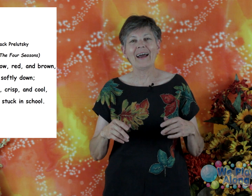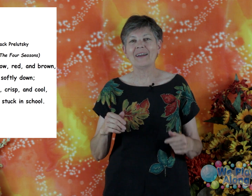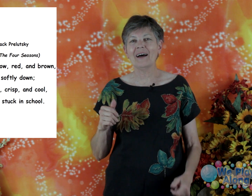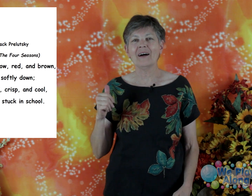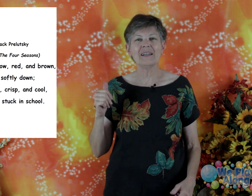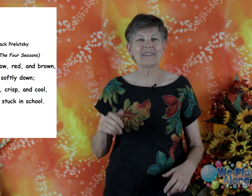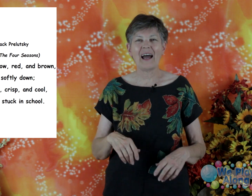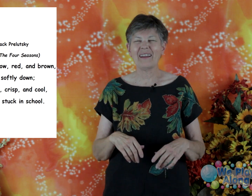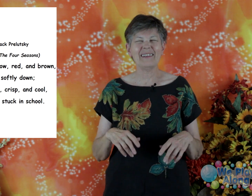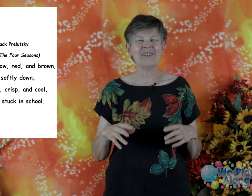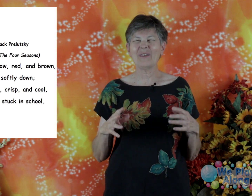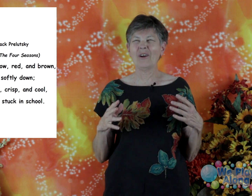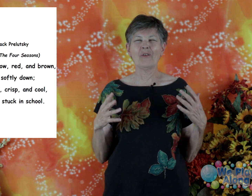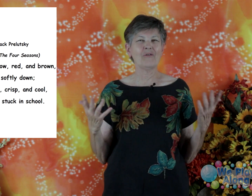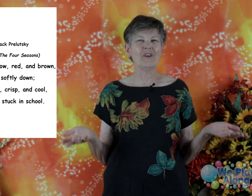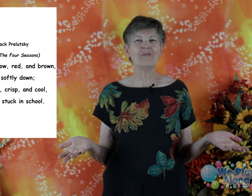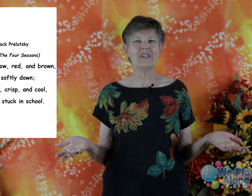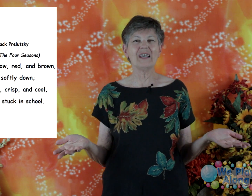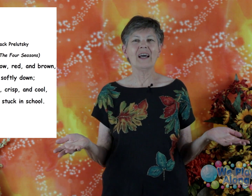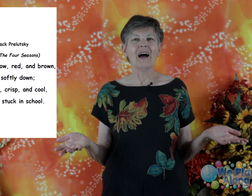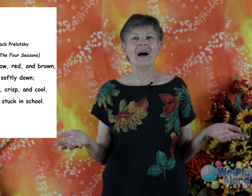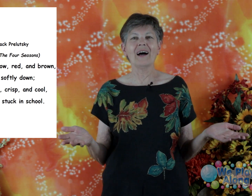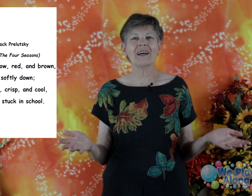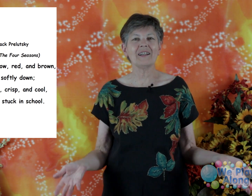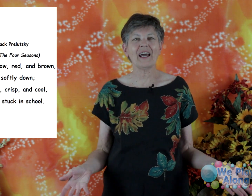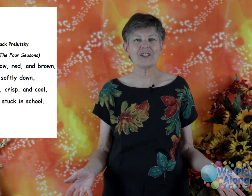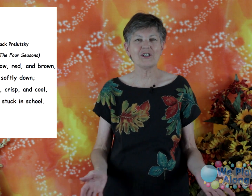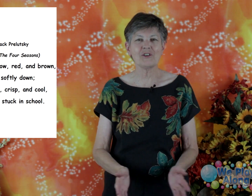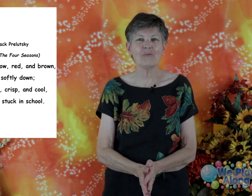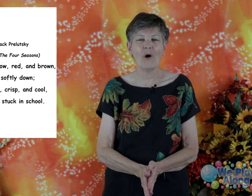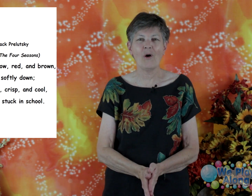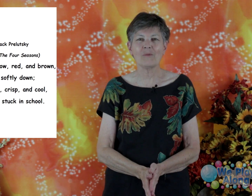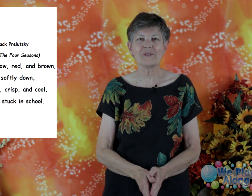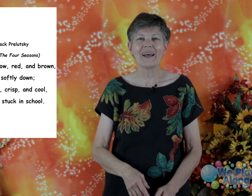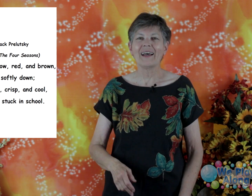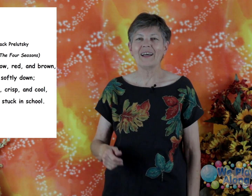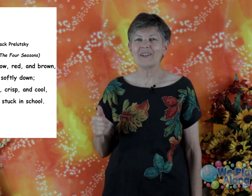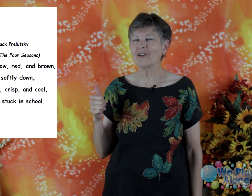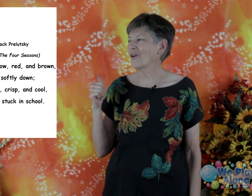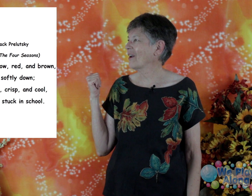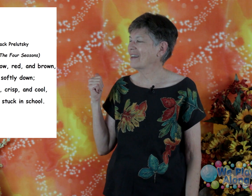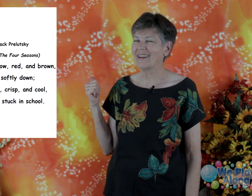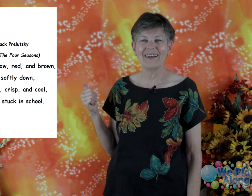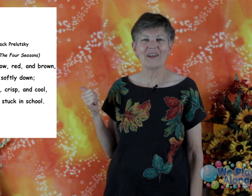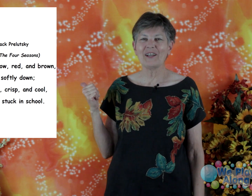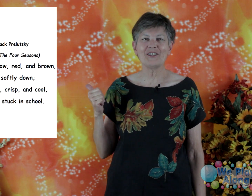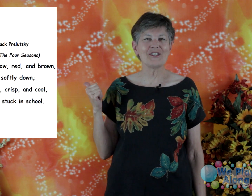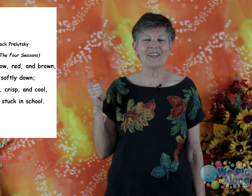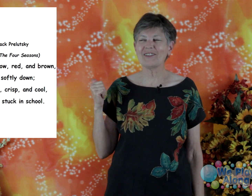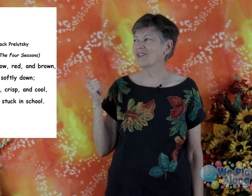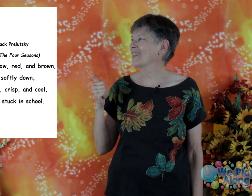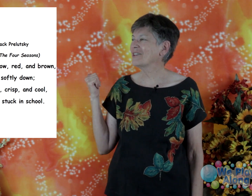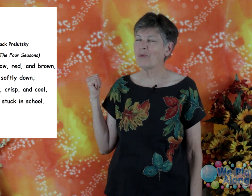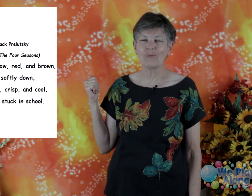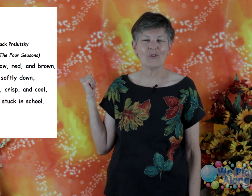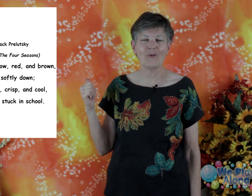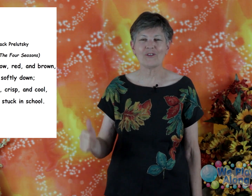and he's written over 50 collections of poems. And so his poems are always